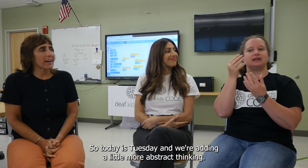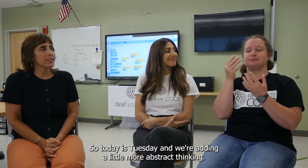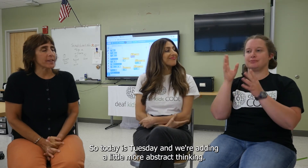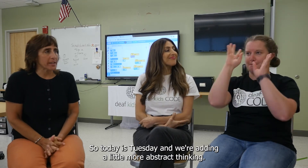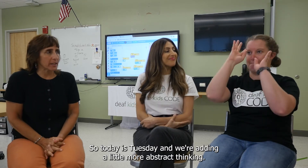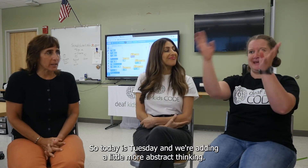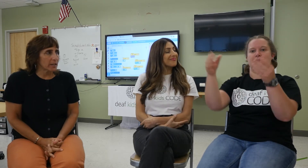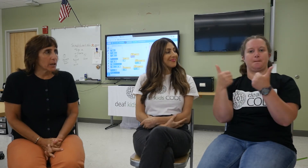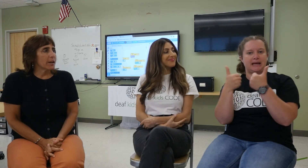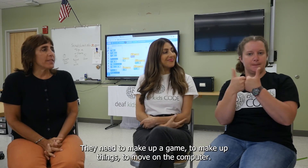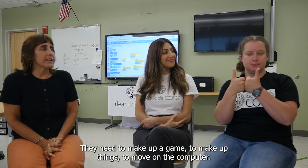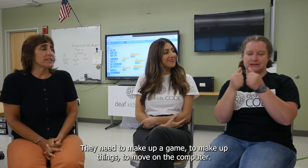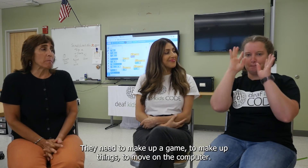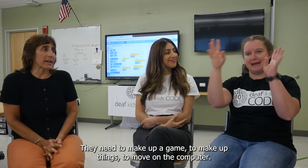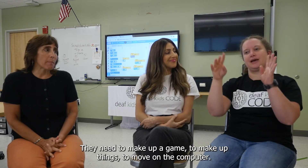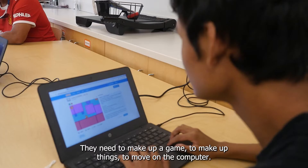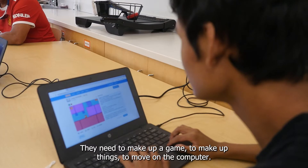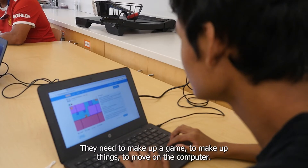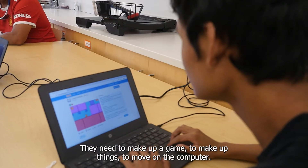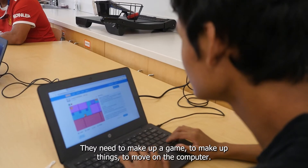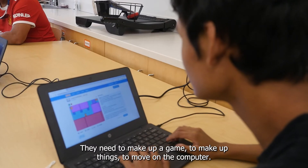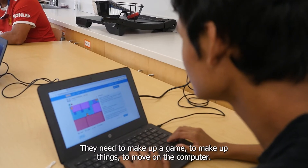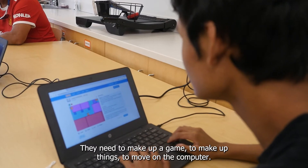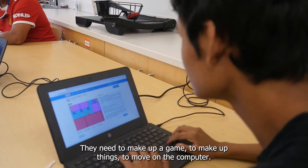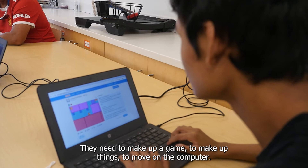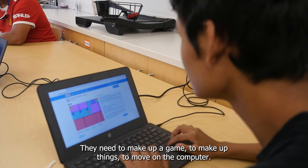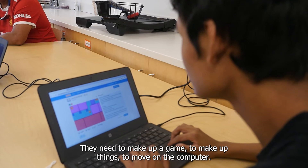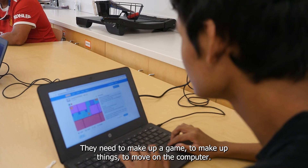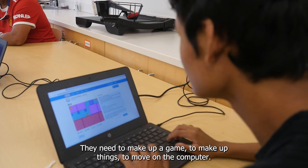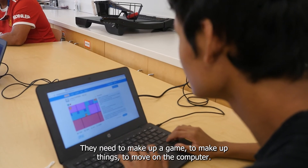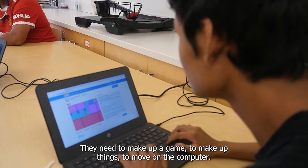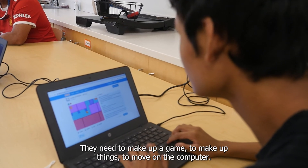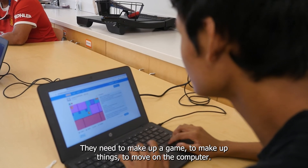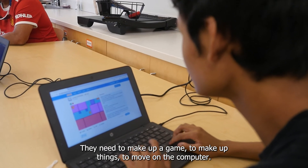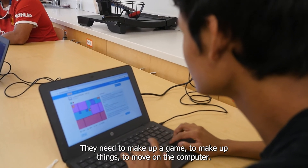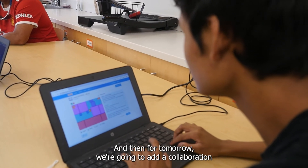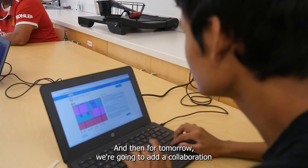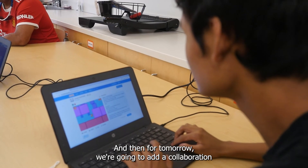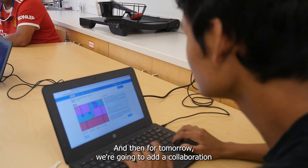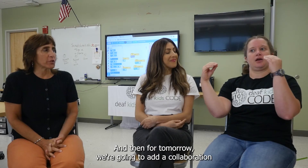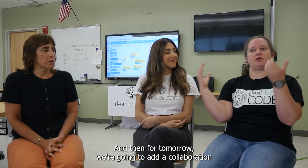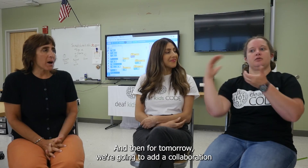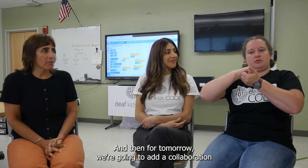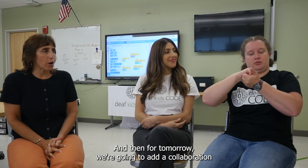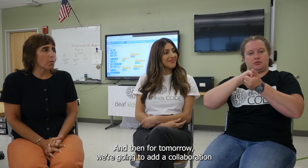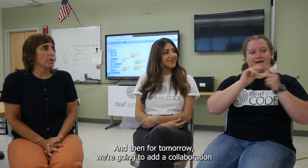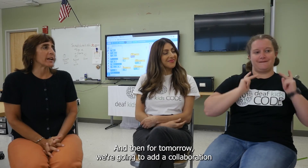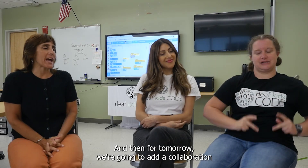thinking. They need to make up a game to make up things to move on the computer and then for tomorrow we're going to